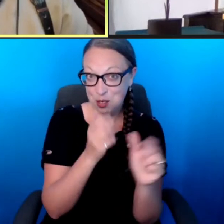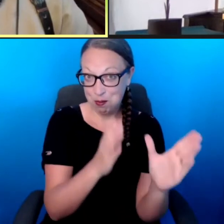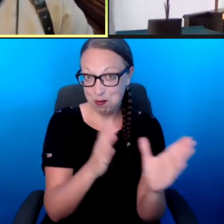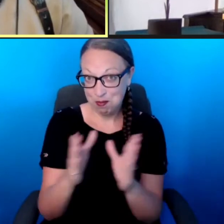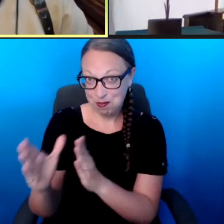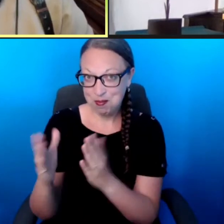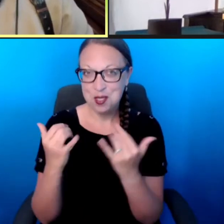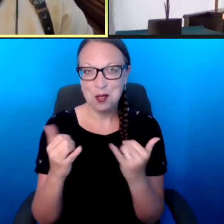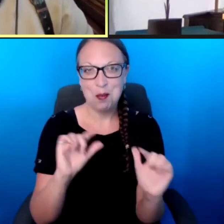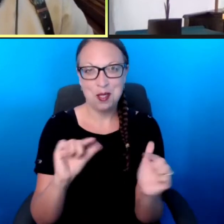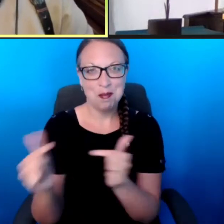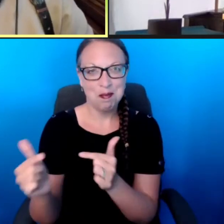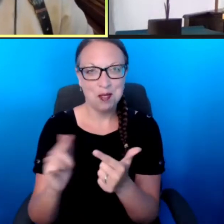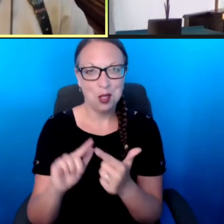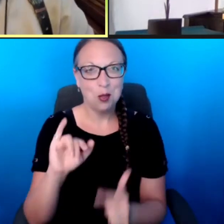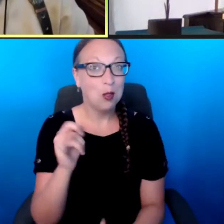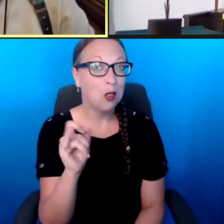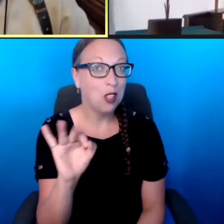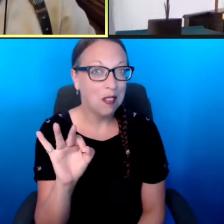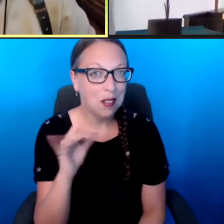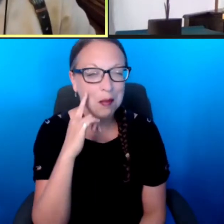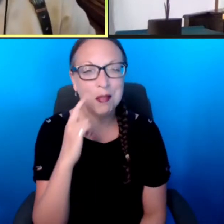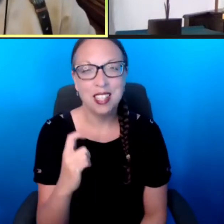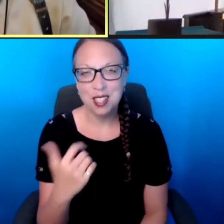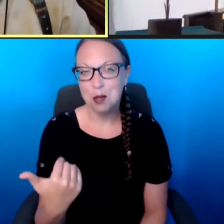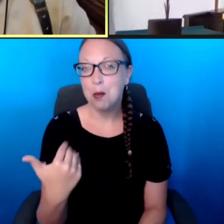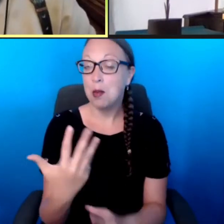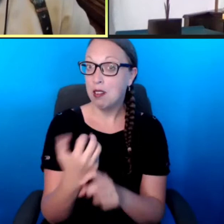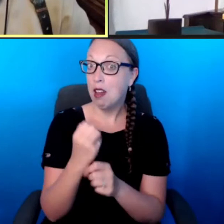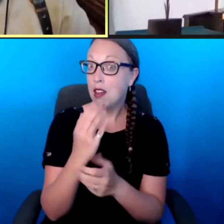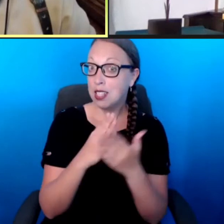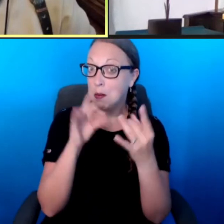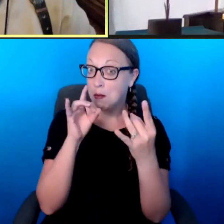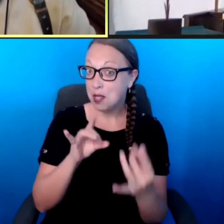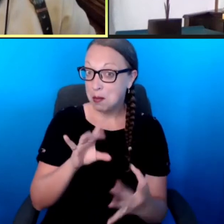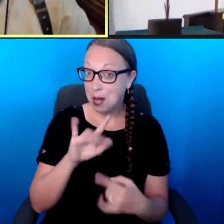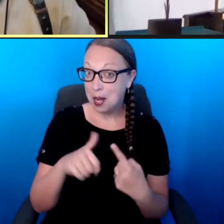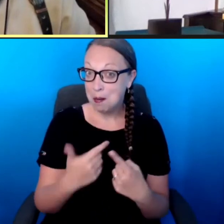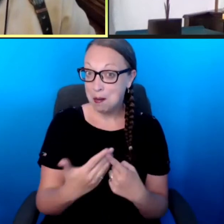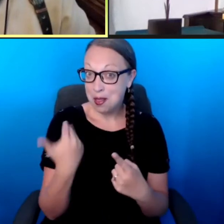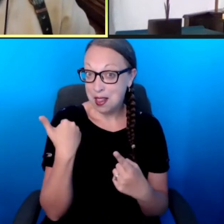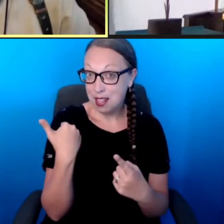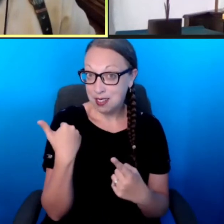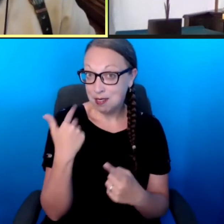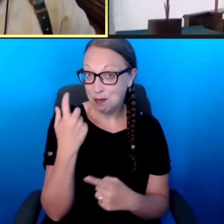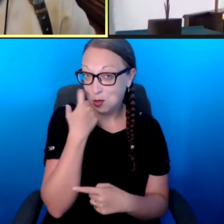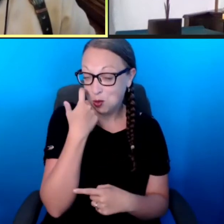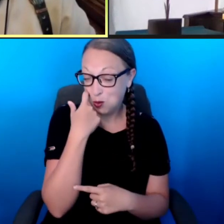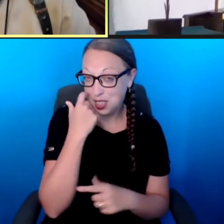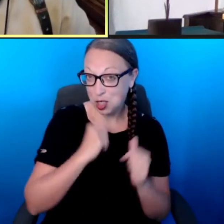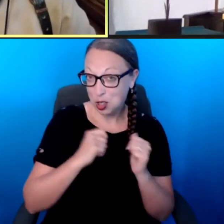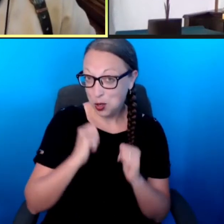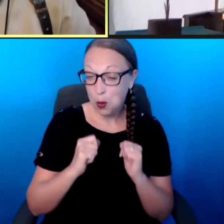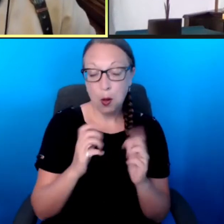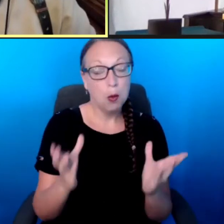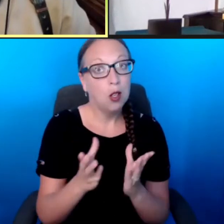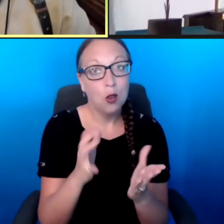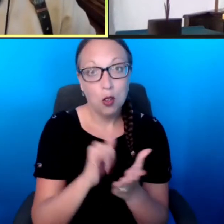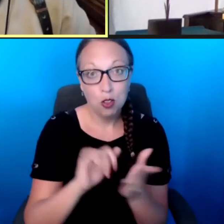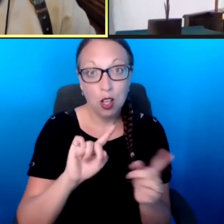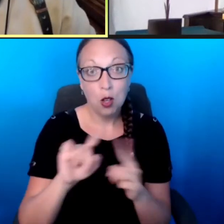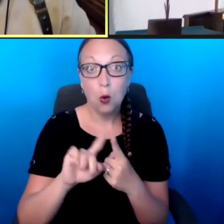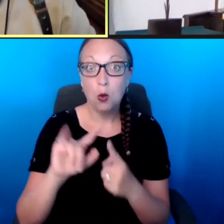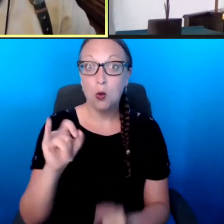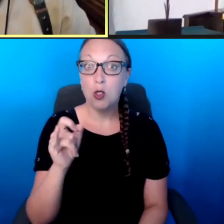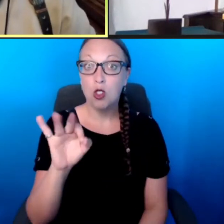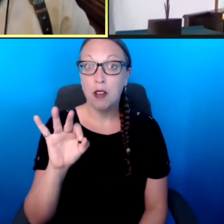this over to Jeff because we did get some feedback on the last show and we encourage that. Go to jeffmoyer.com and contact Jeff and